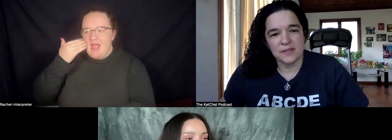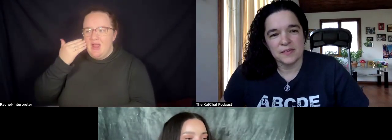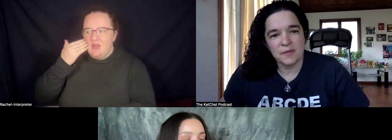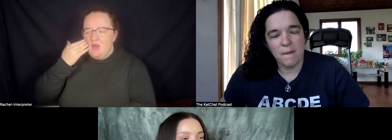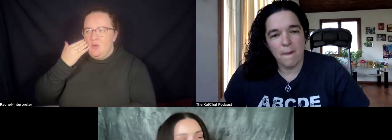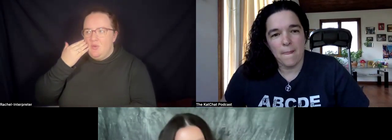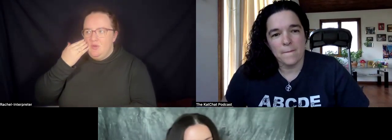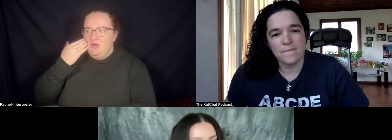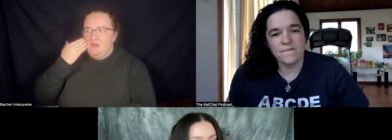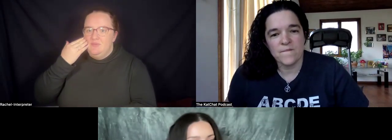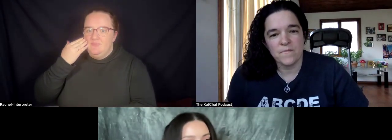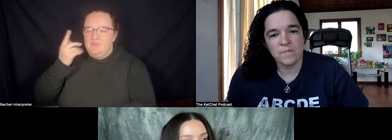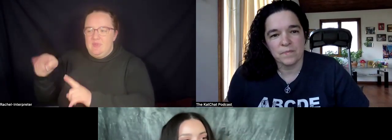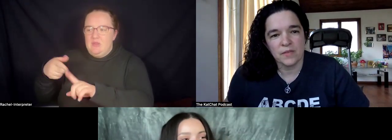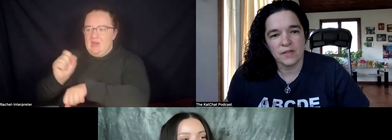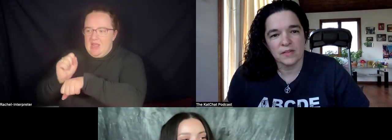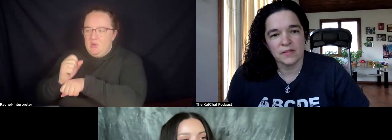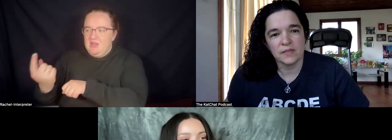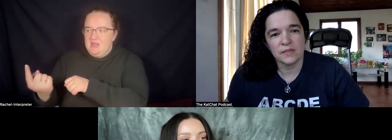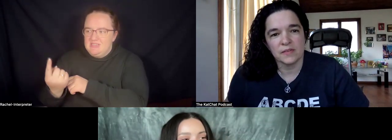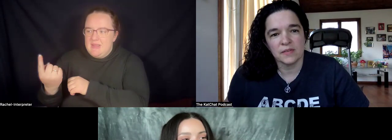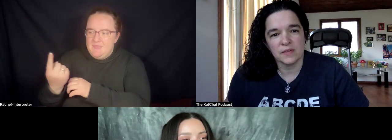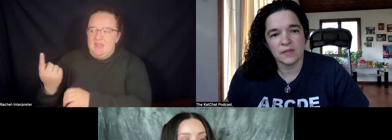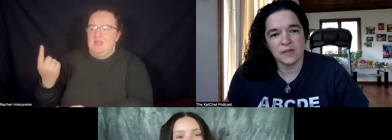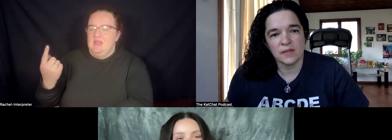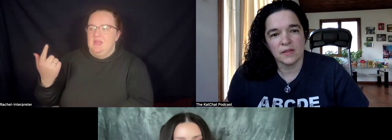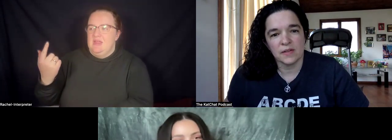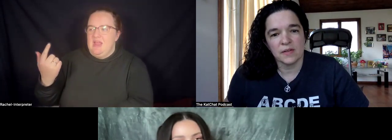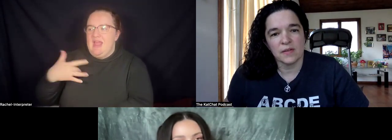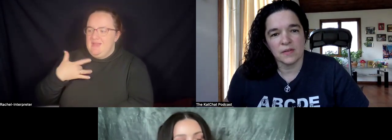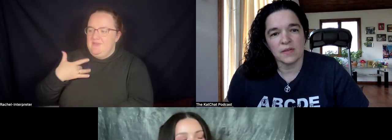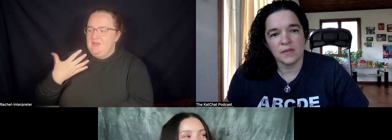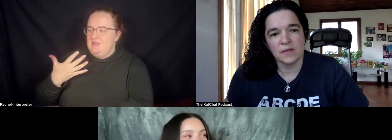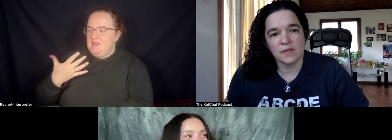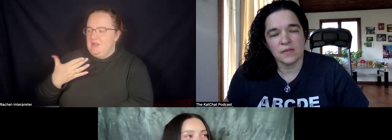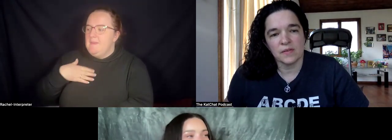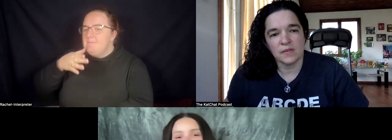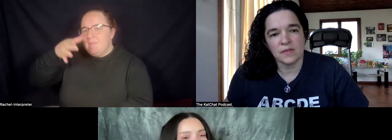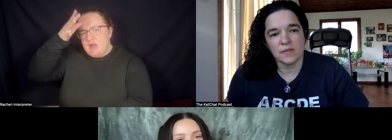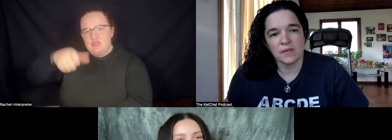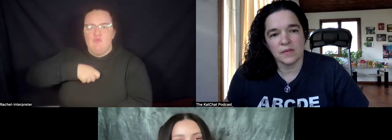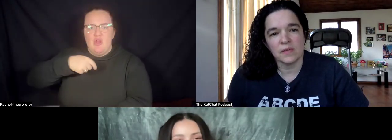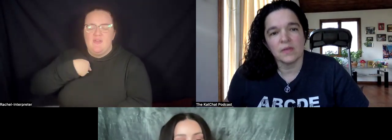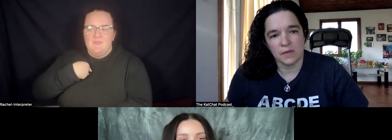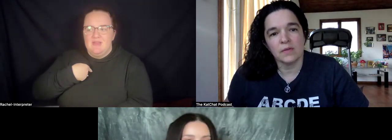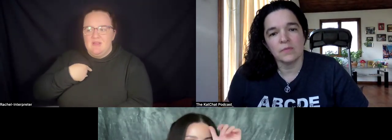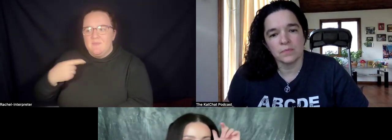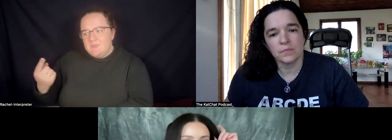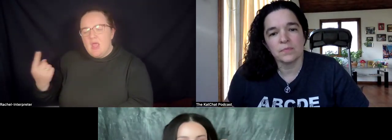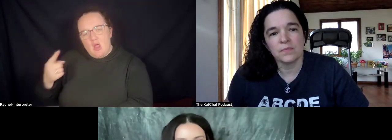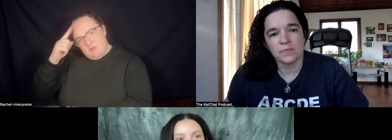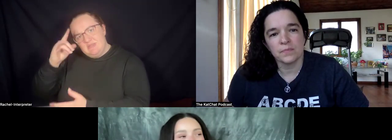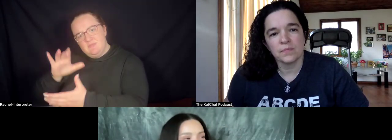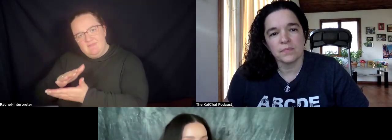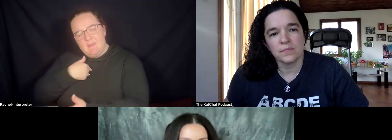whenever I'm working on something, I feel that I'm making my parents proud and that they always had faith. They always knew that it was